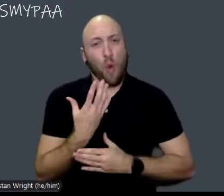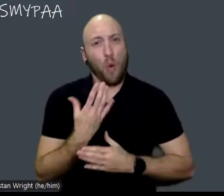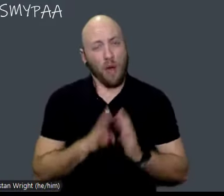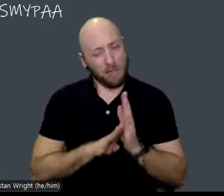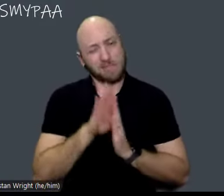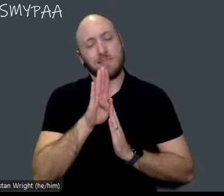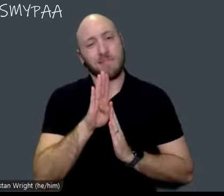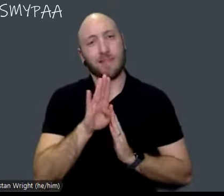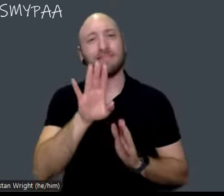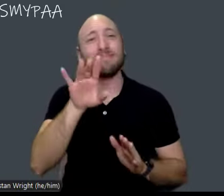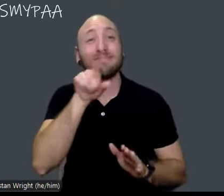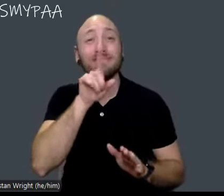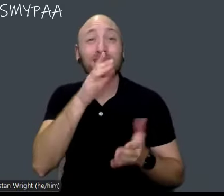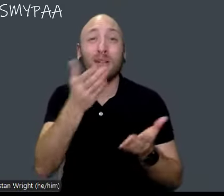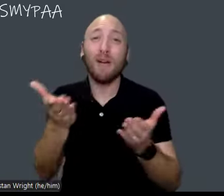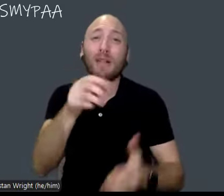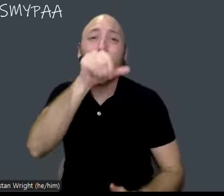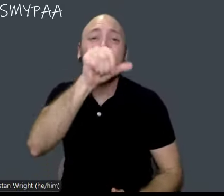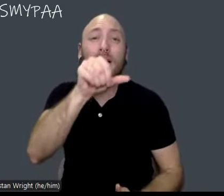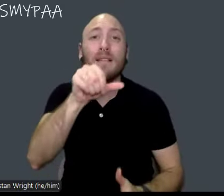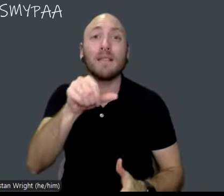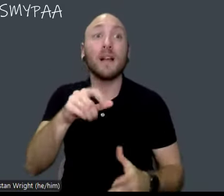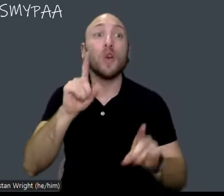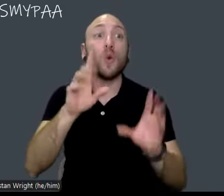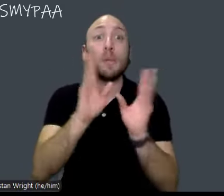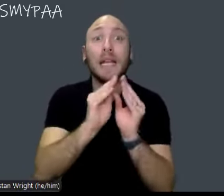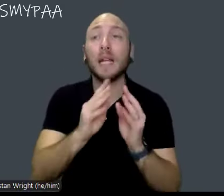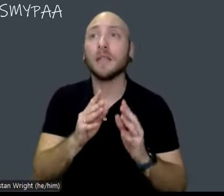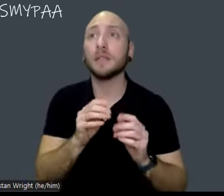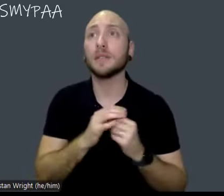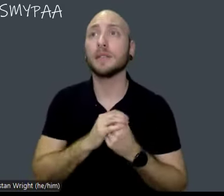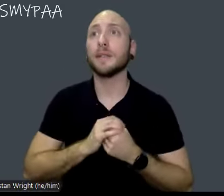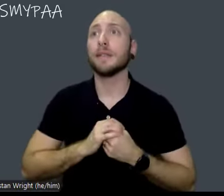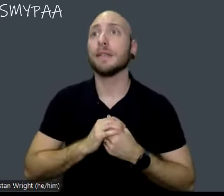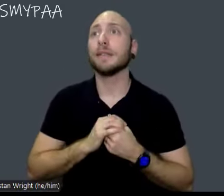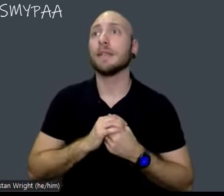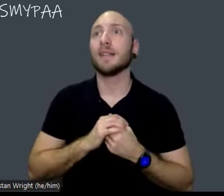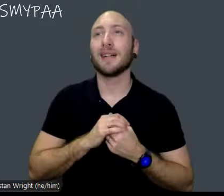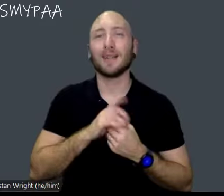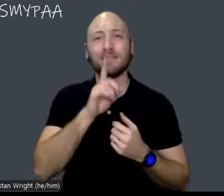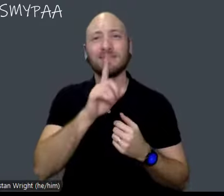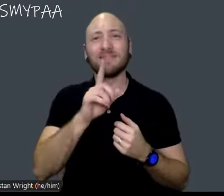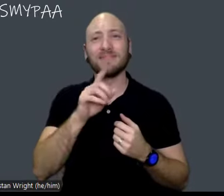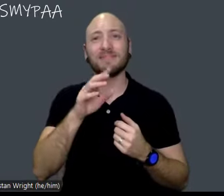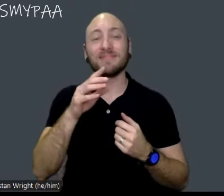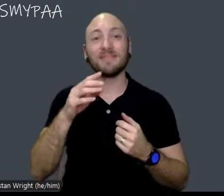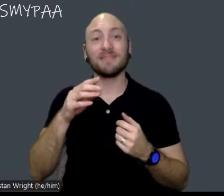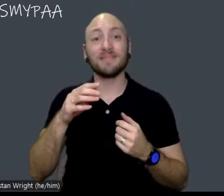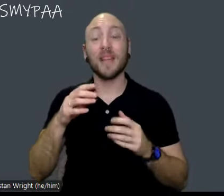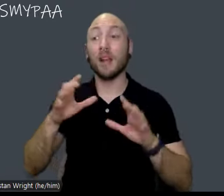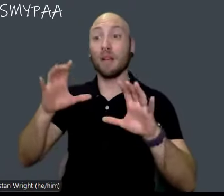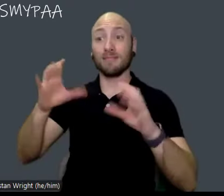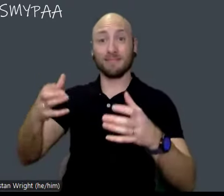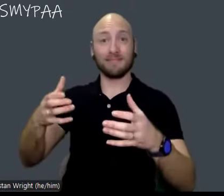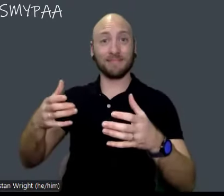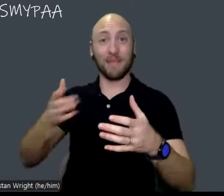I love service. I love going to meetings. I love spending time with my friends in